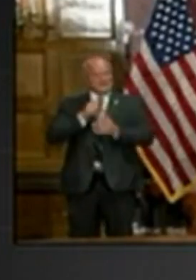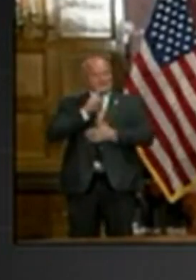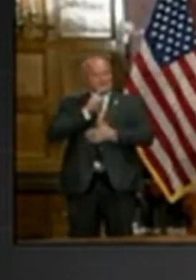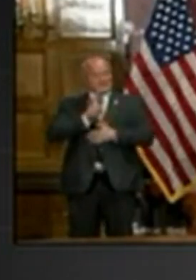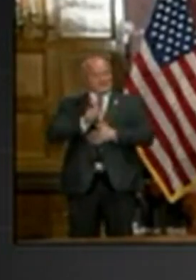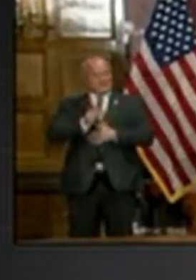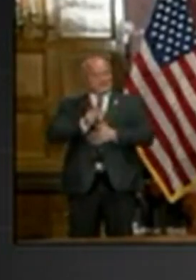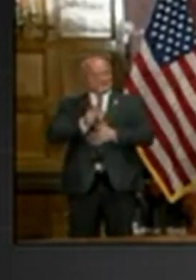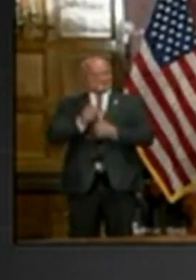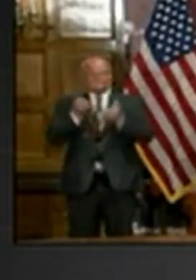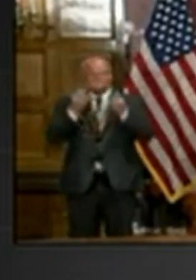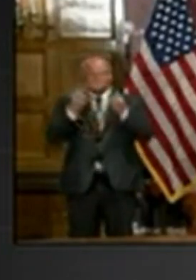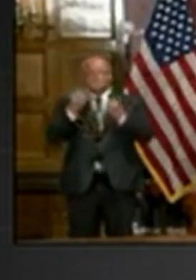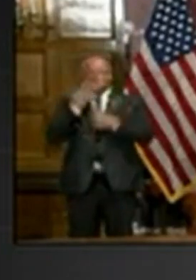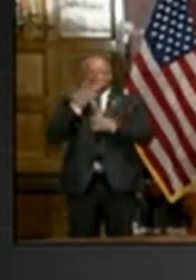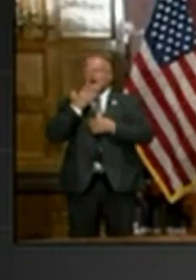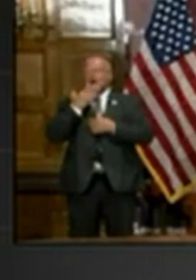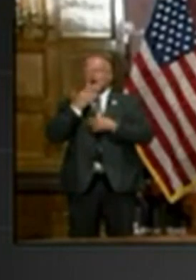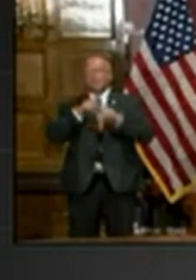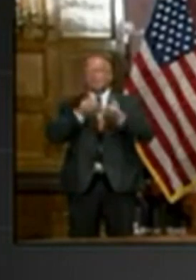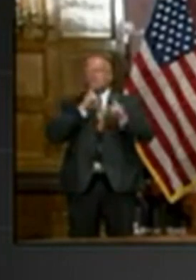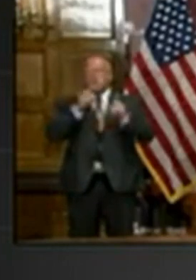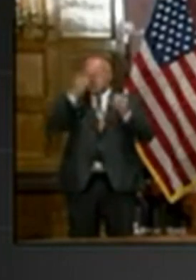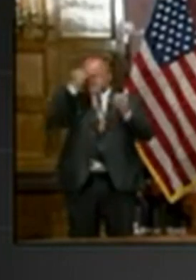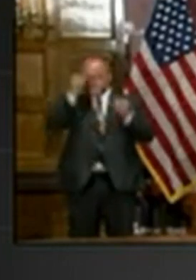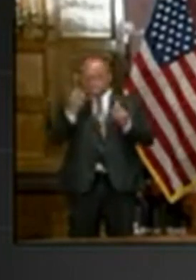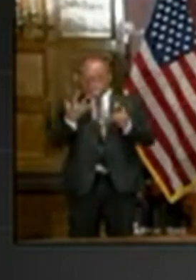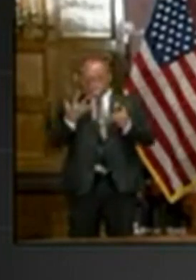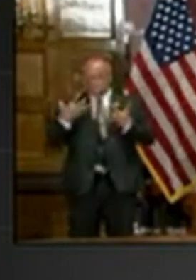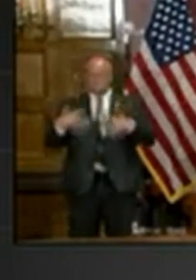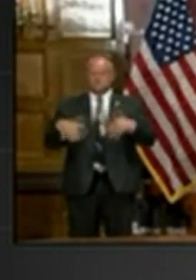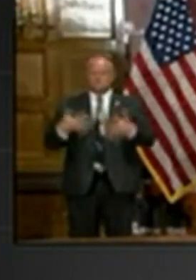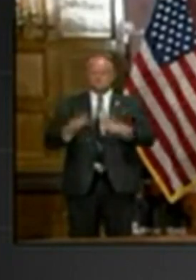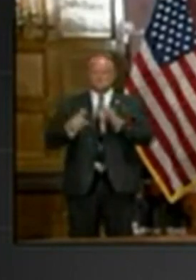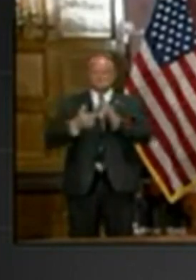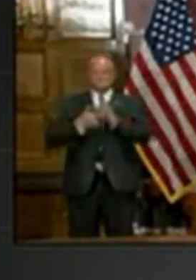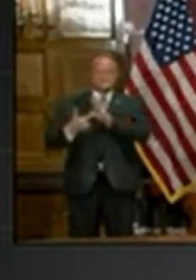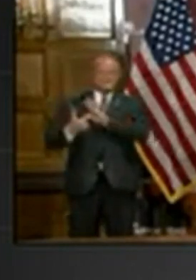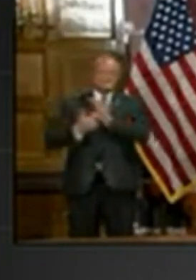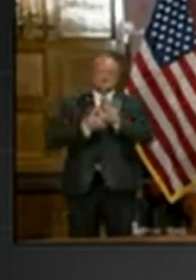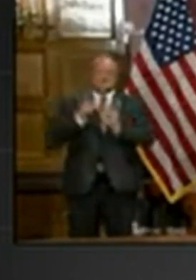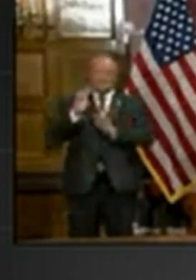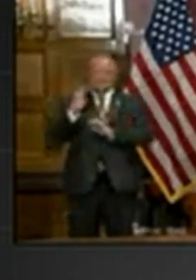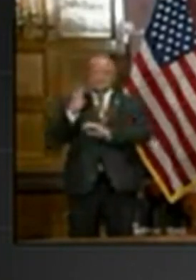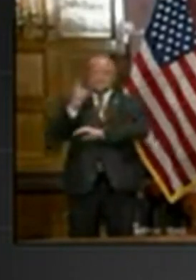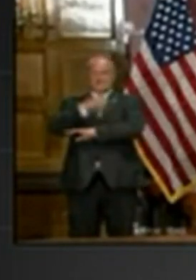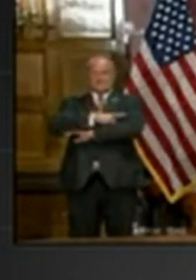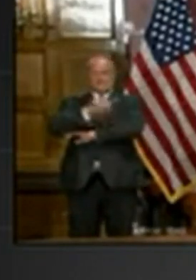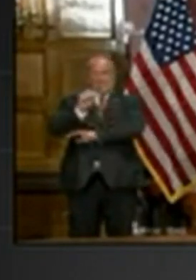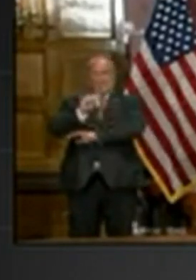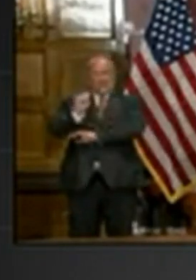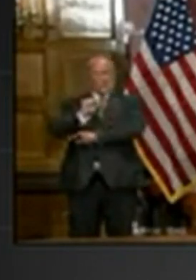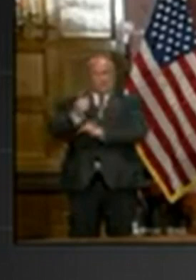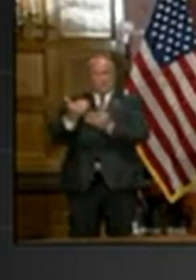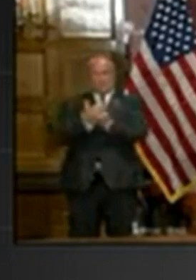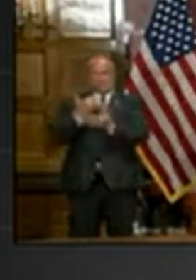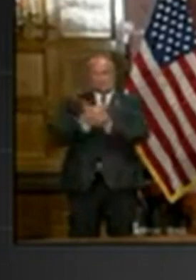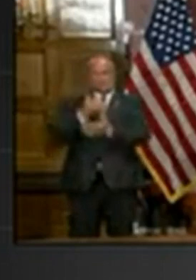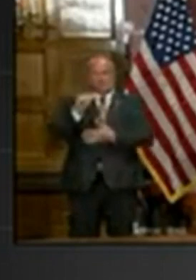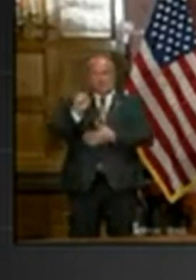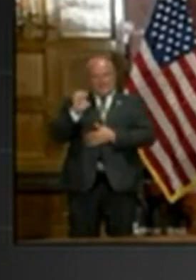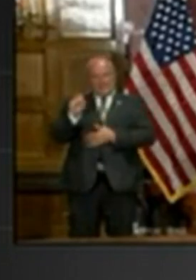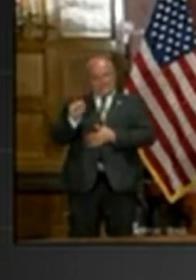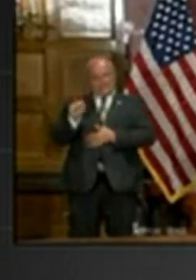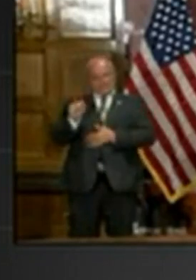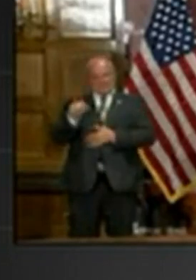is the multicolored one, but it's really instructive because, and this reflects the 7-day rolling average of new